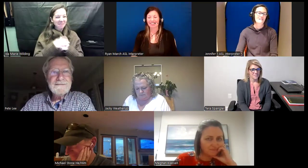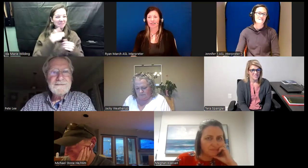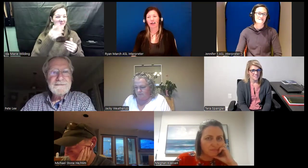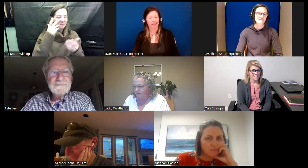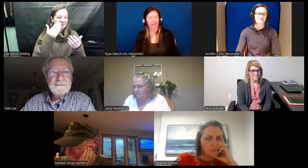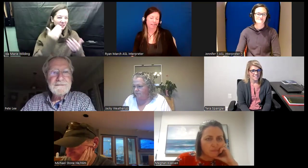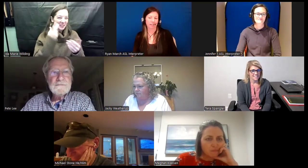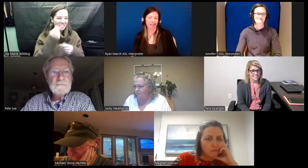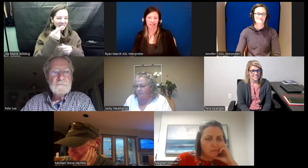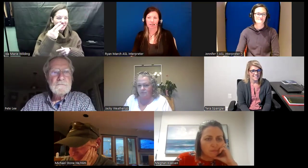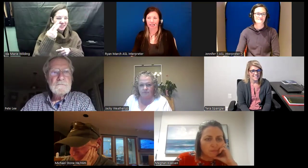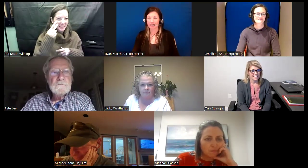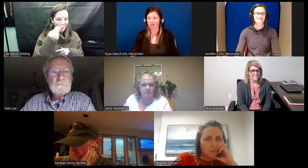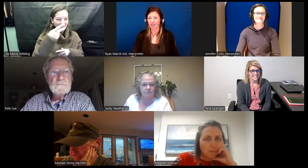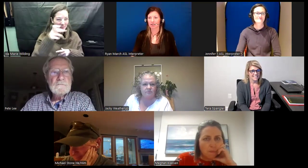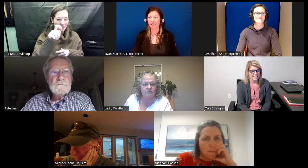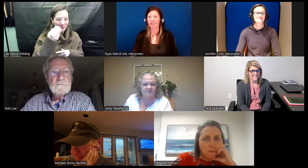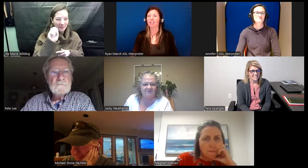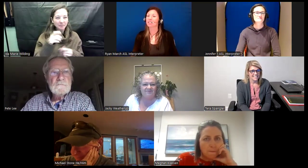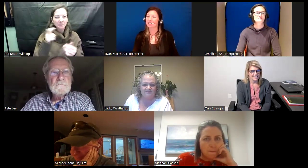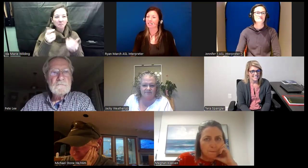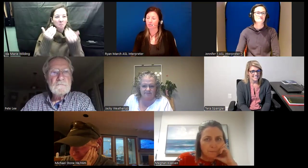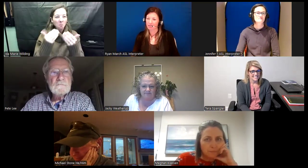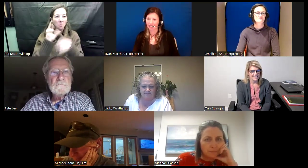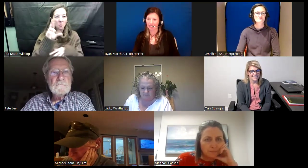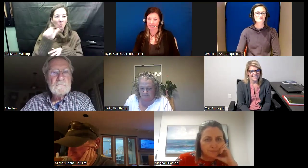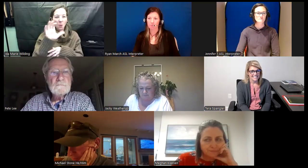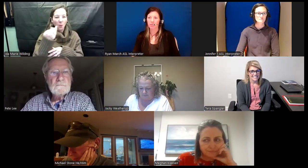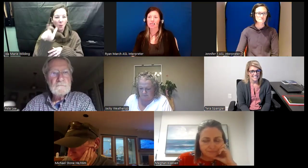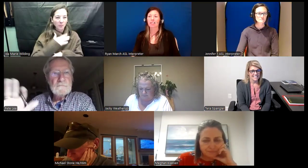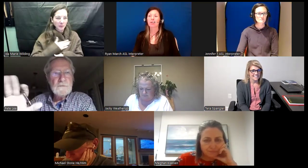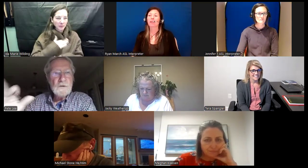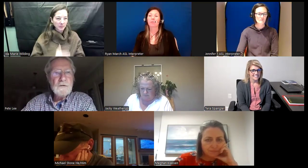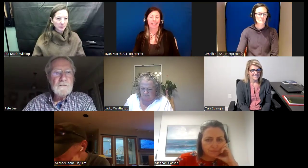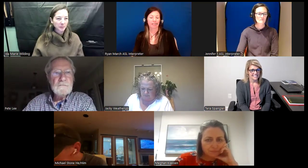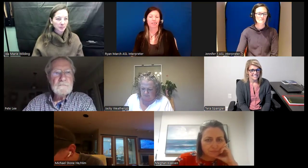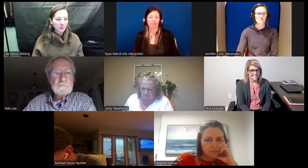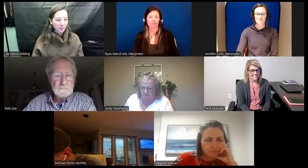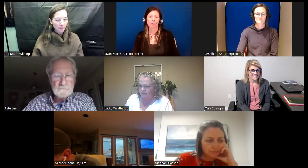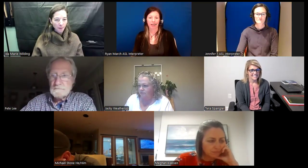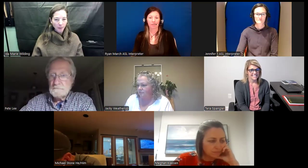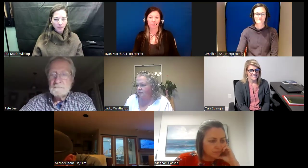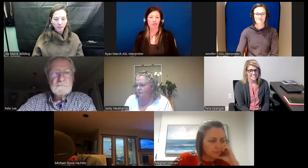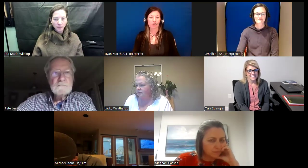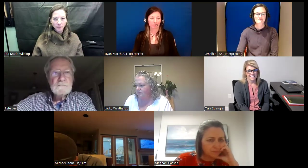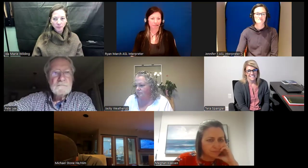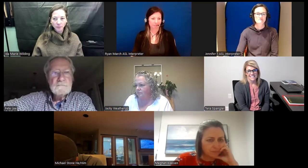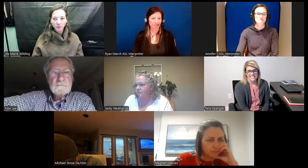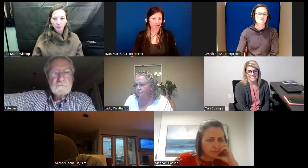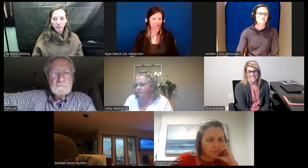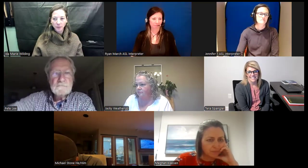Yes, so I know I just saw you a few minutes ago, like 10 minutes ago. Anyway, good to see you, Pete. So if Good we to- can go ahead with roll